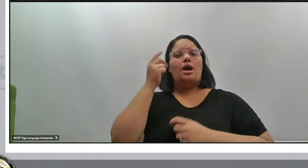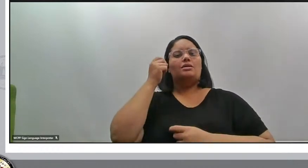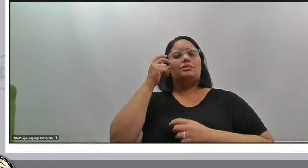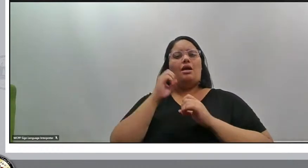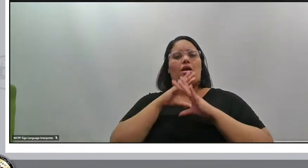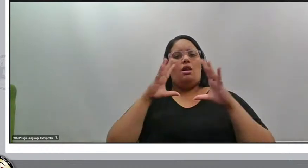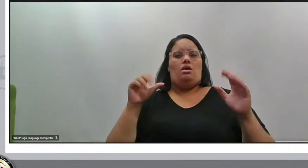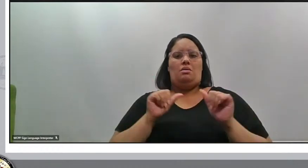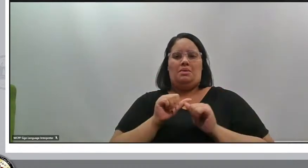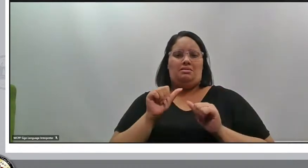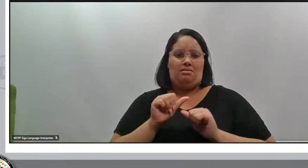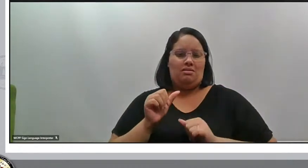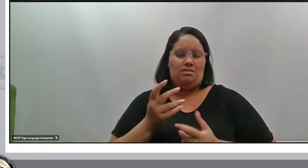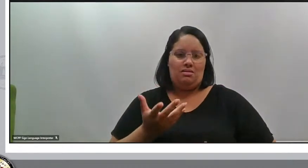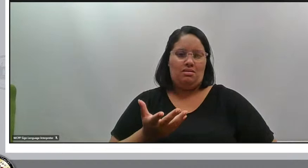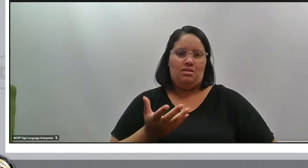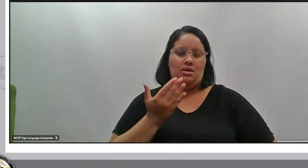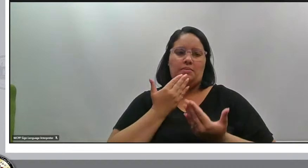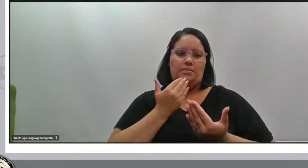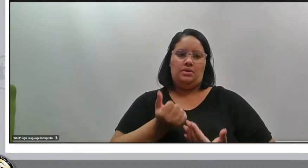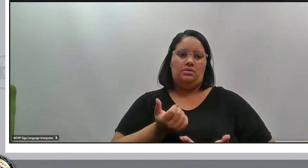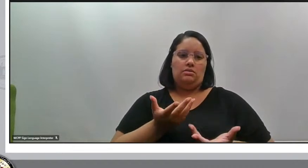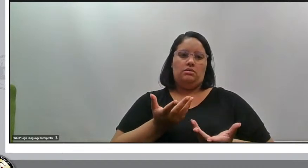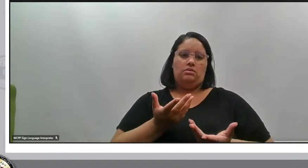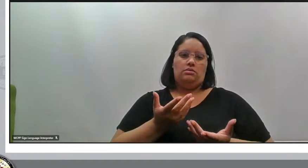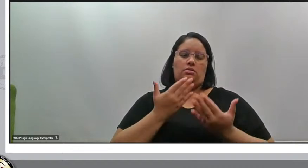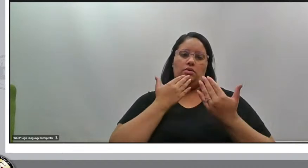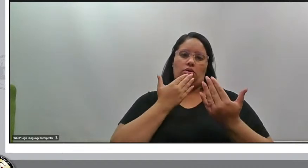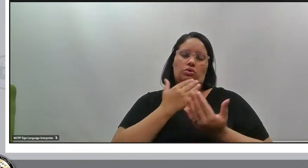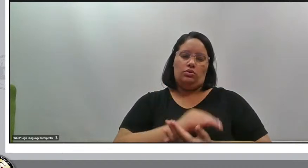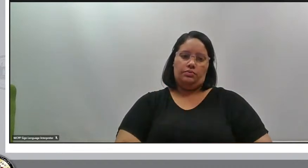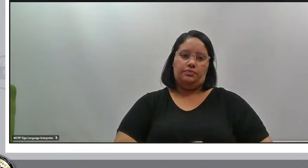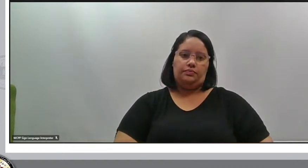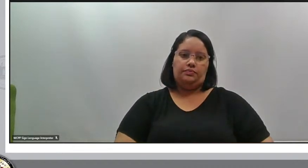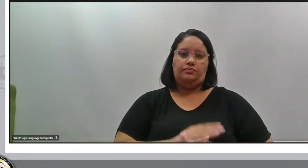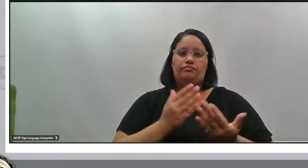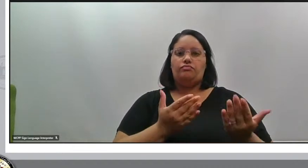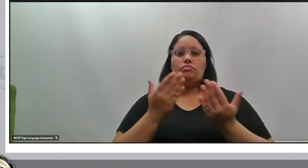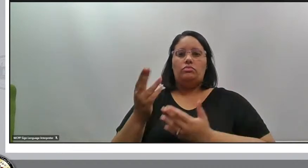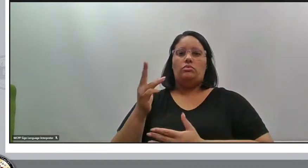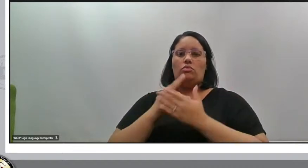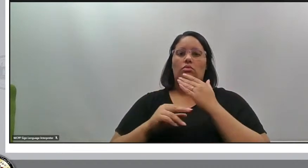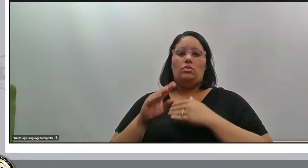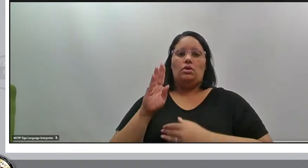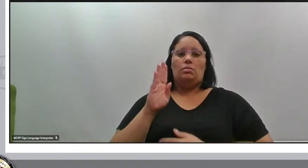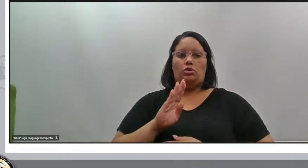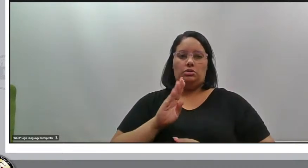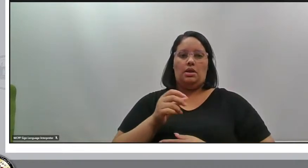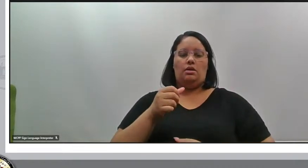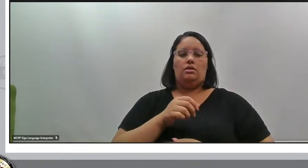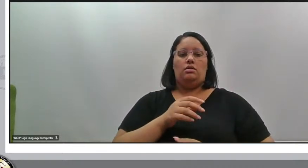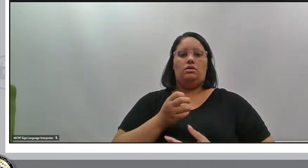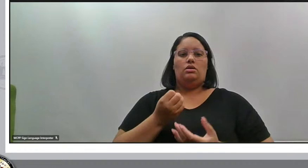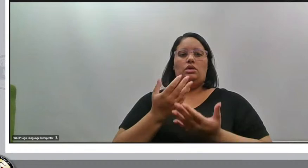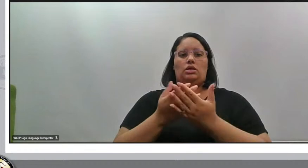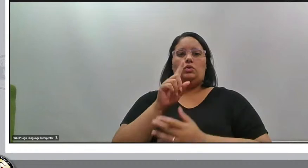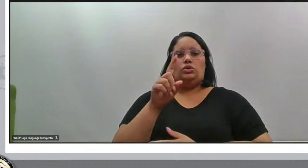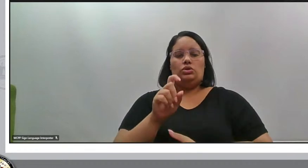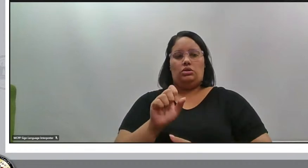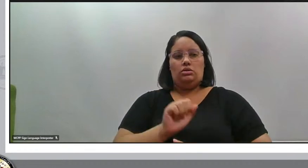better, that would be wonderful. Thank you. Then I'll hand over to Honourable Bosman to pose his questions.